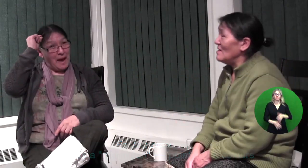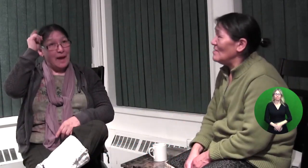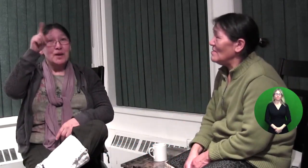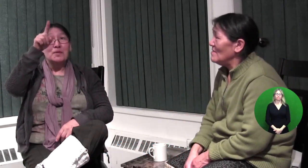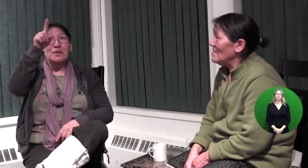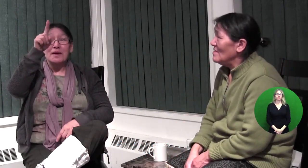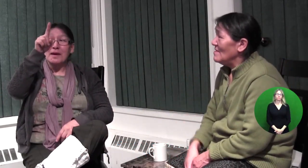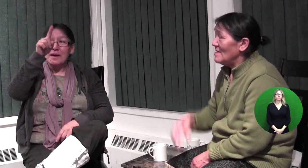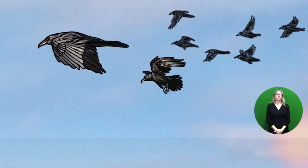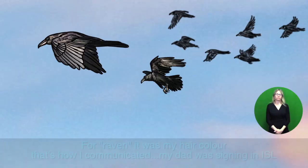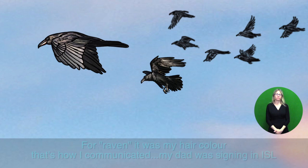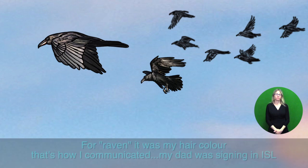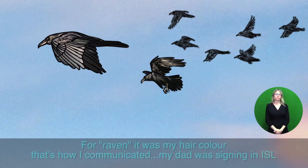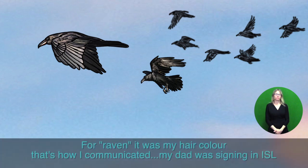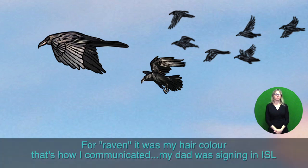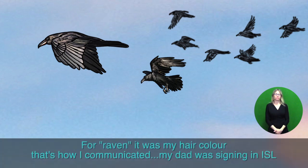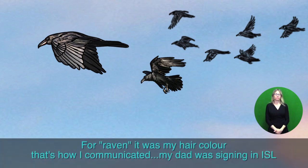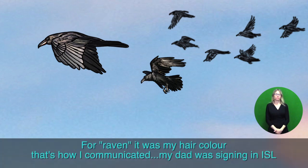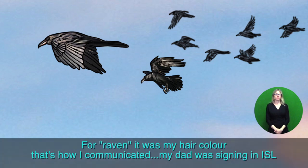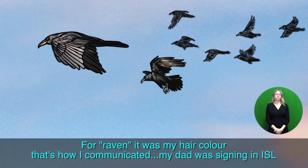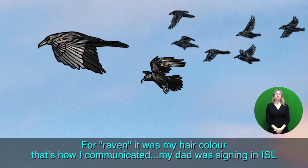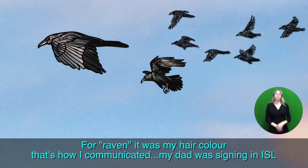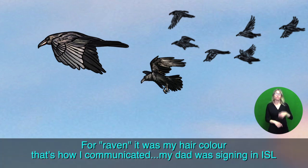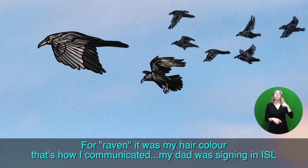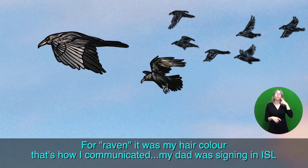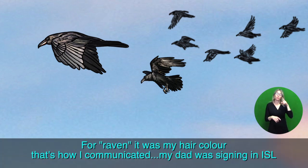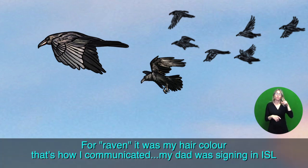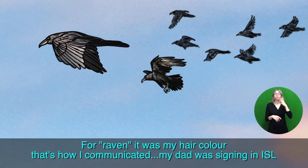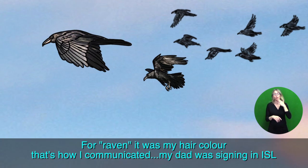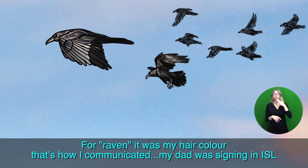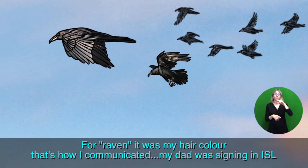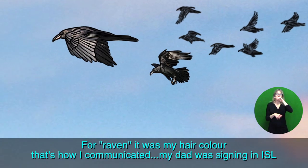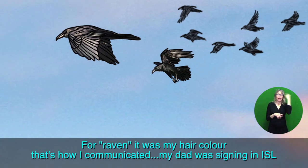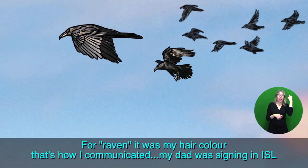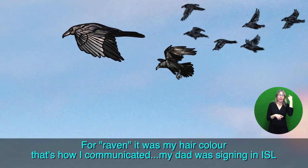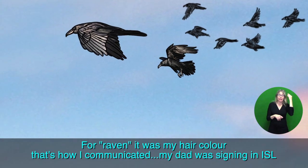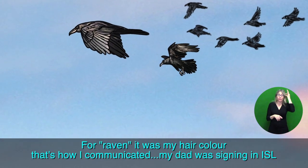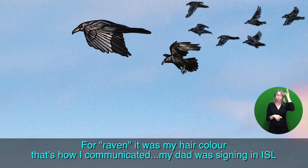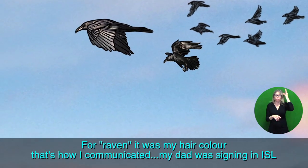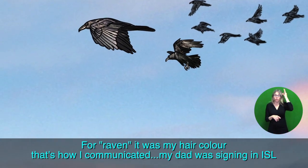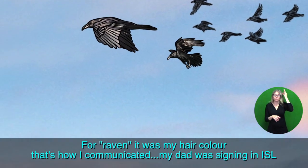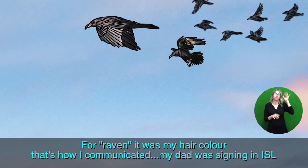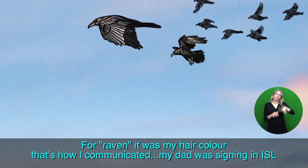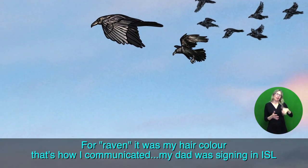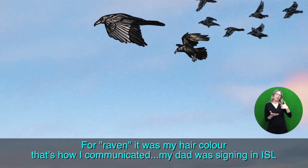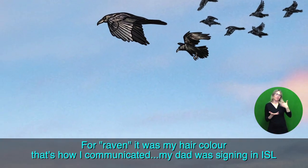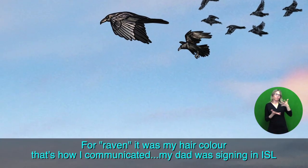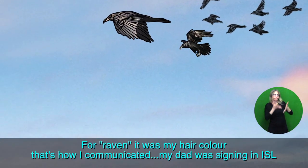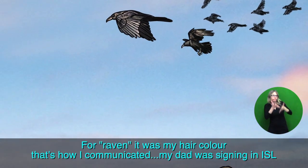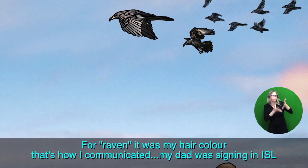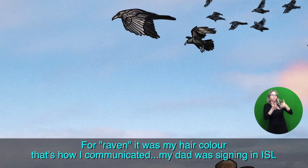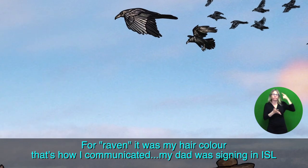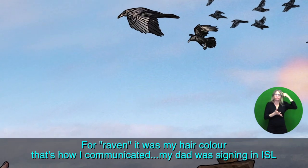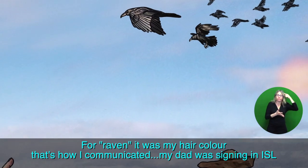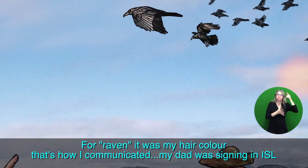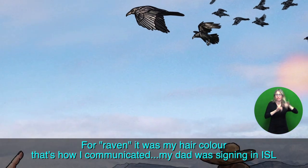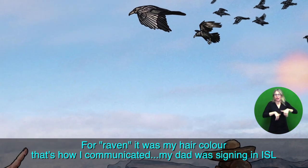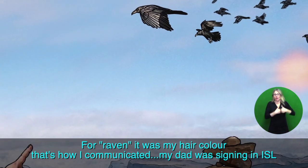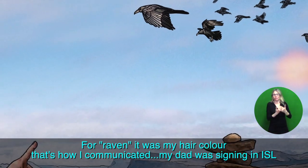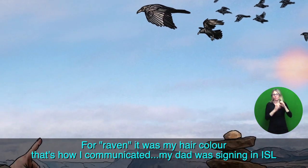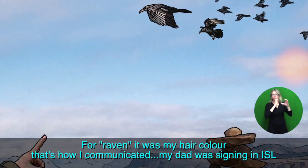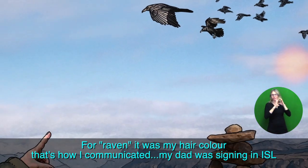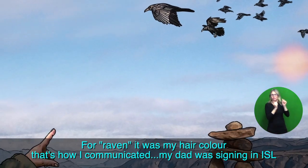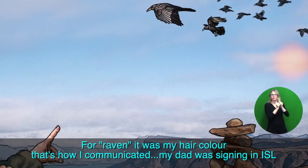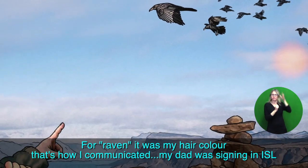they point to the color. Right. Like for raven, it was right hair color. That's how she